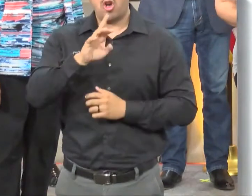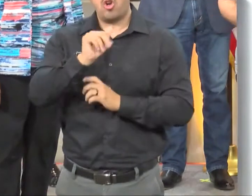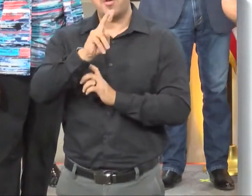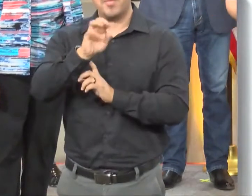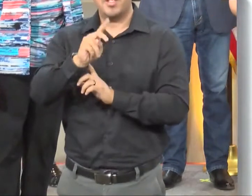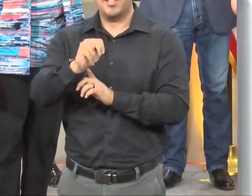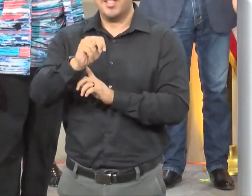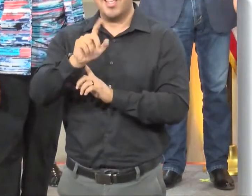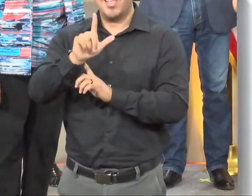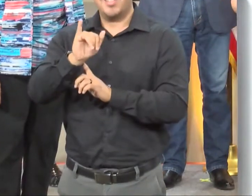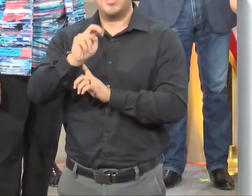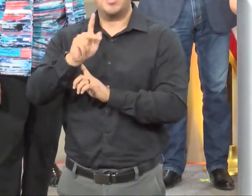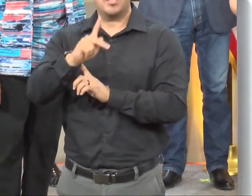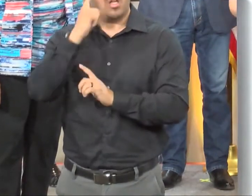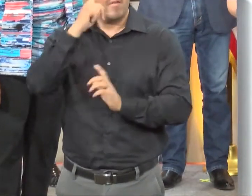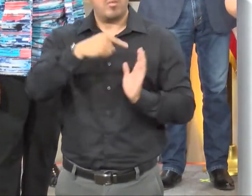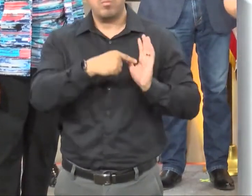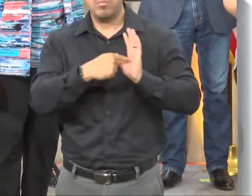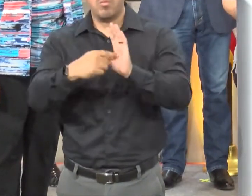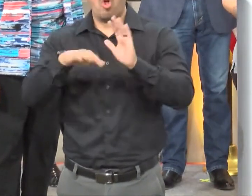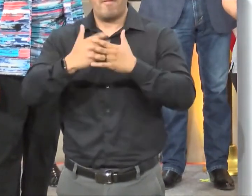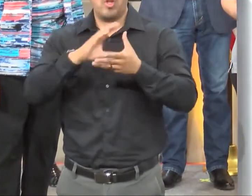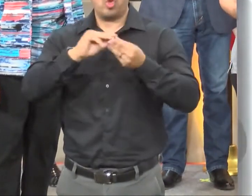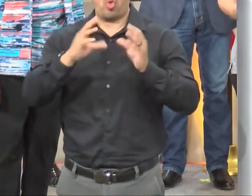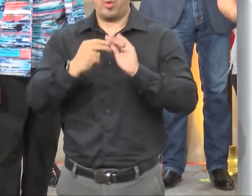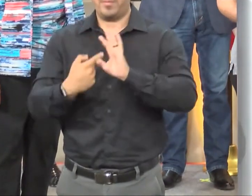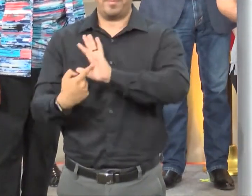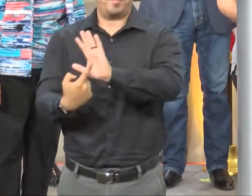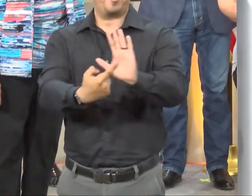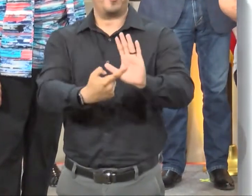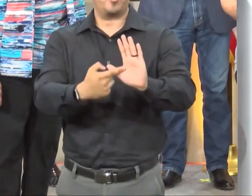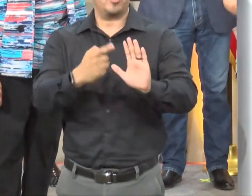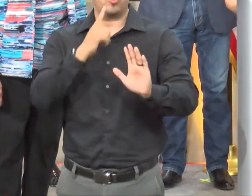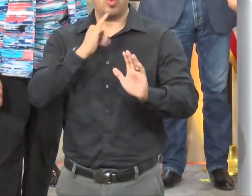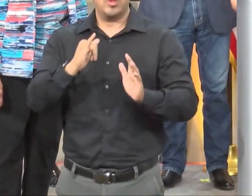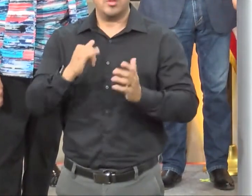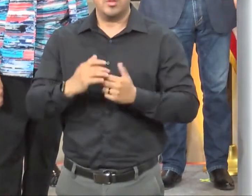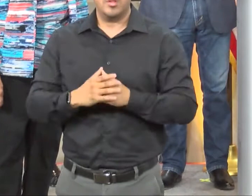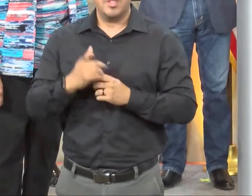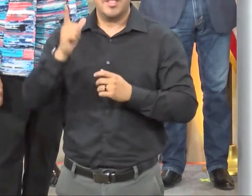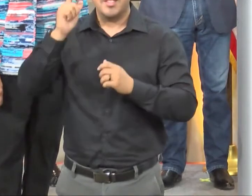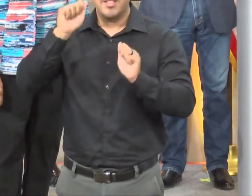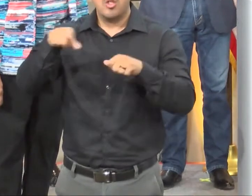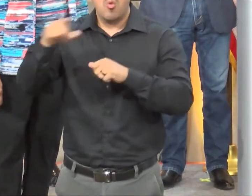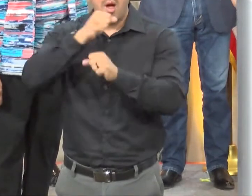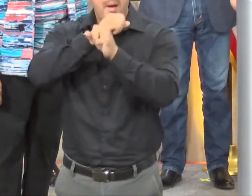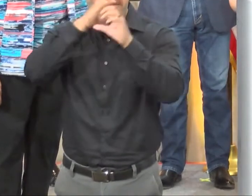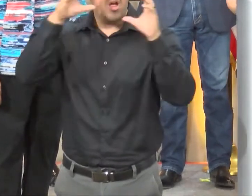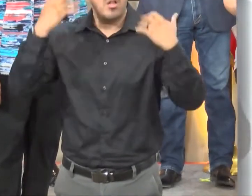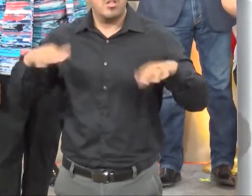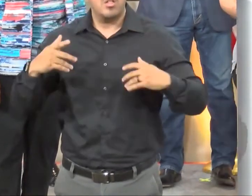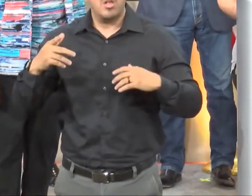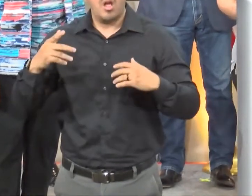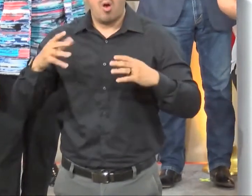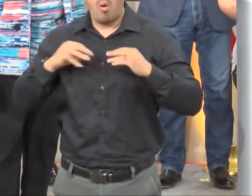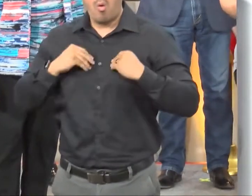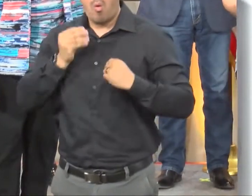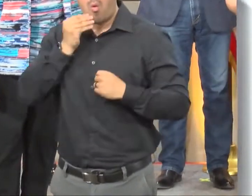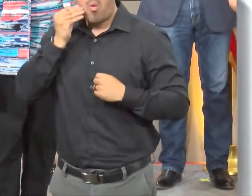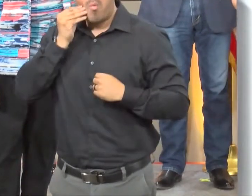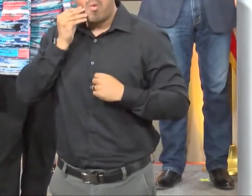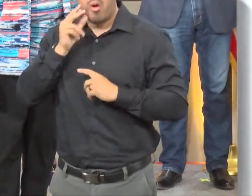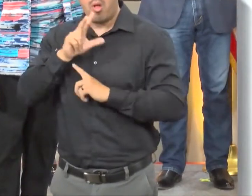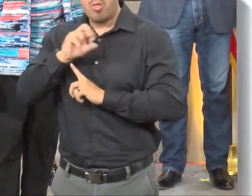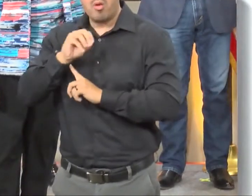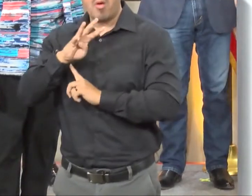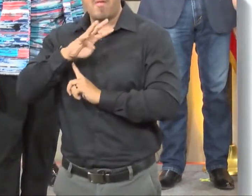to bring this story to a head, which is where it needed to be. Can you imagine owning a home for 30 or